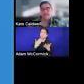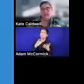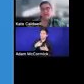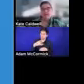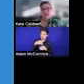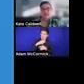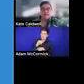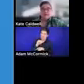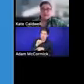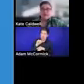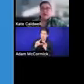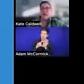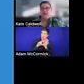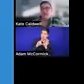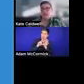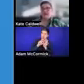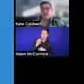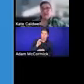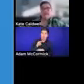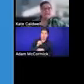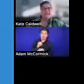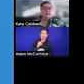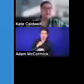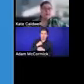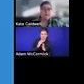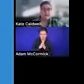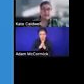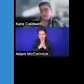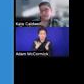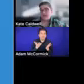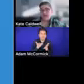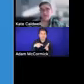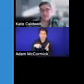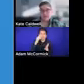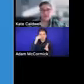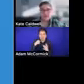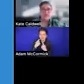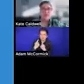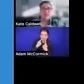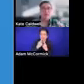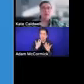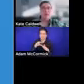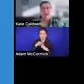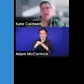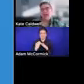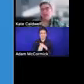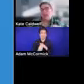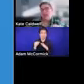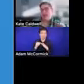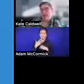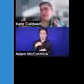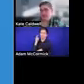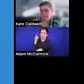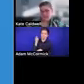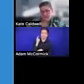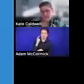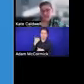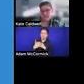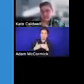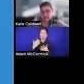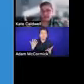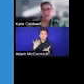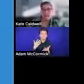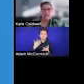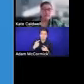it does come from the tradition of Black feminist legal theory, in particular, Kimberly Crenshaw's work, and what that means